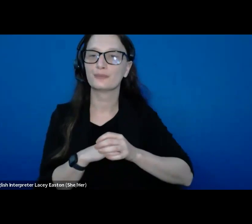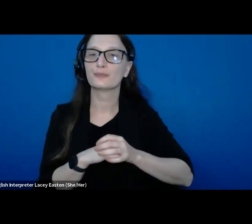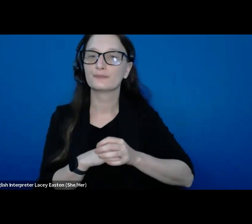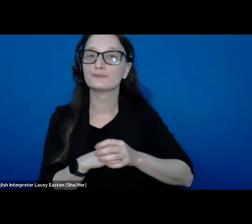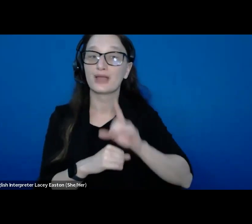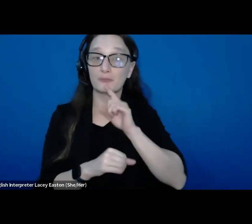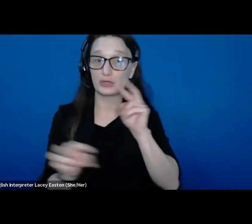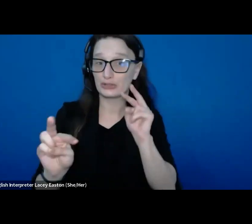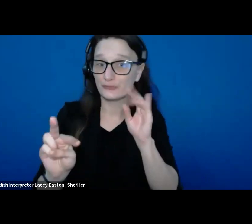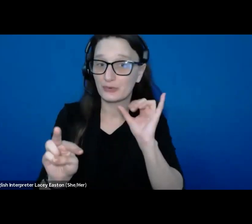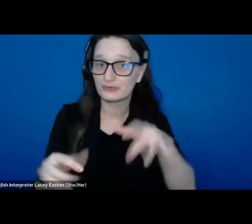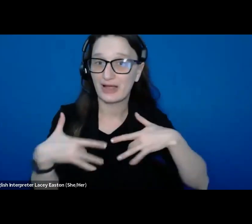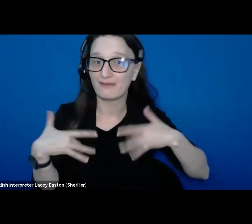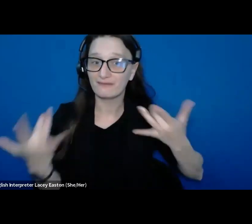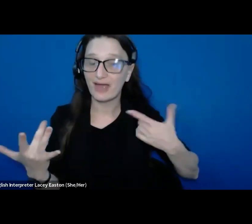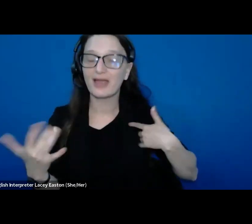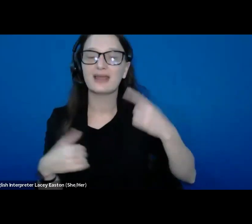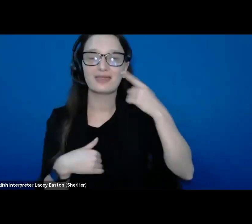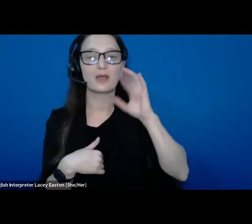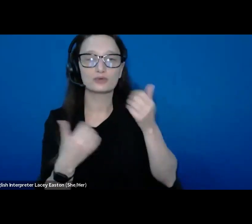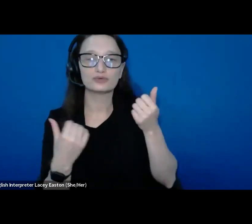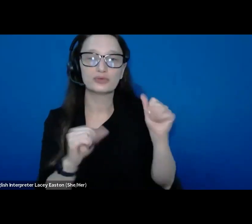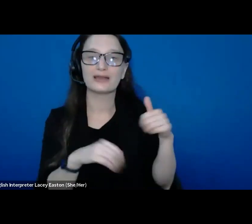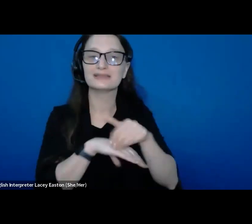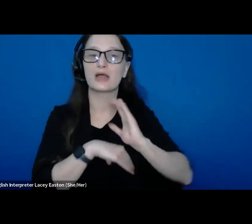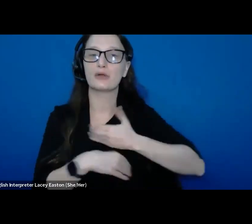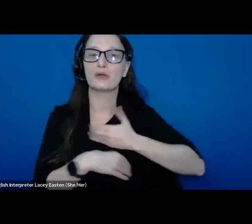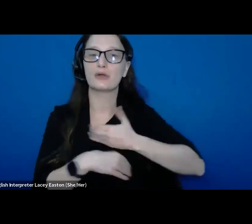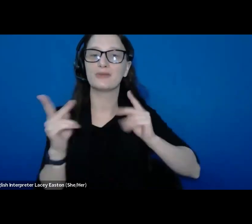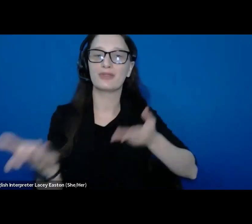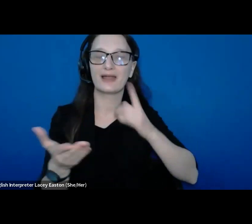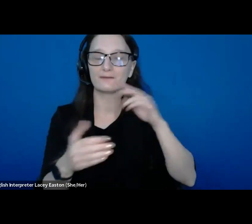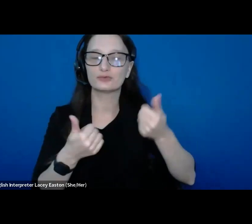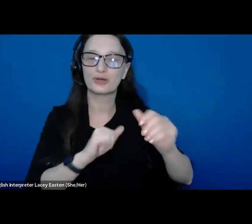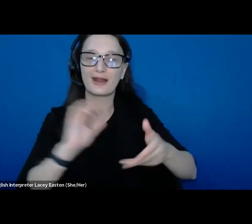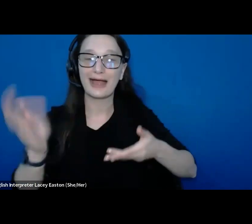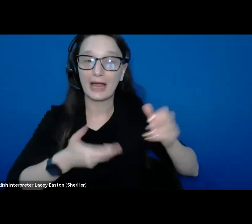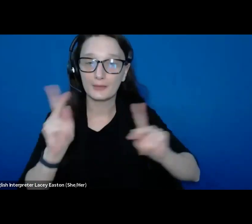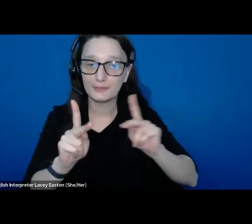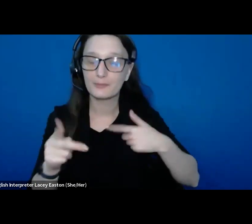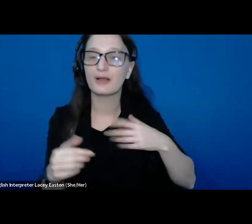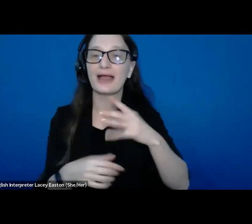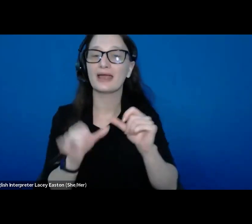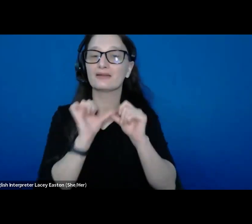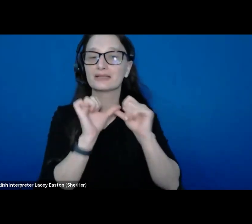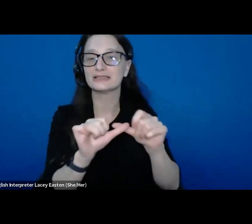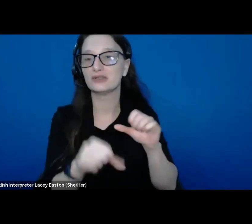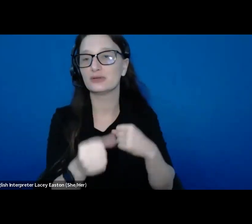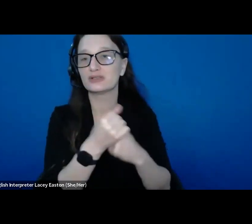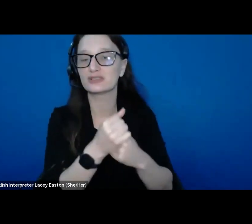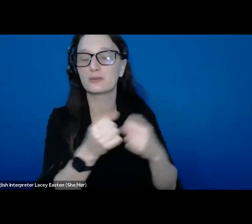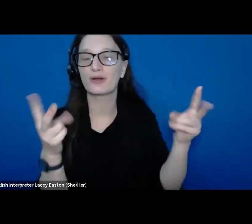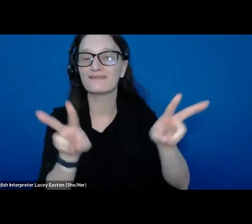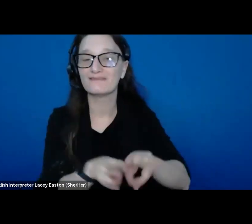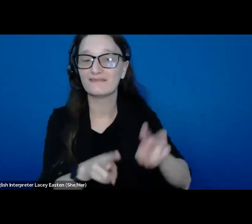to do some recruiting, to try to hire some folks. And then we are also continuing to support our friends at Valley Mountain Regional Center. Some of you are aware